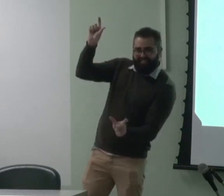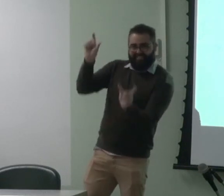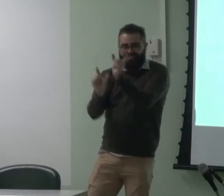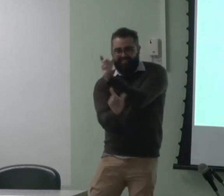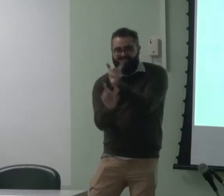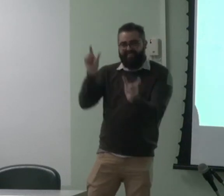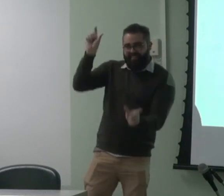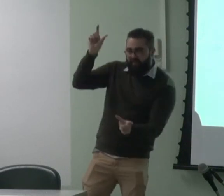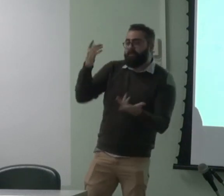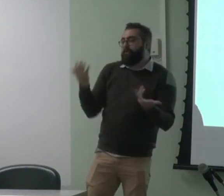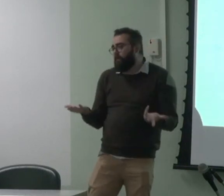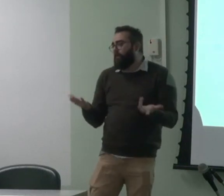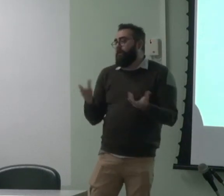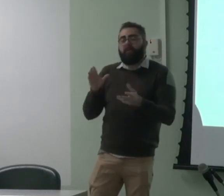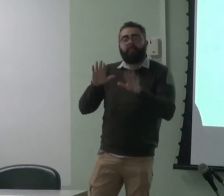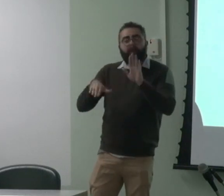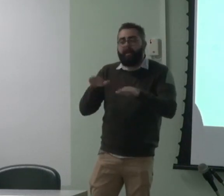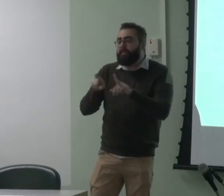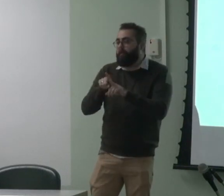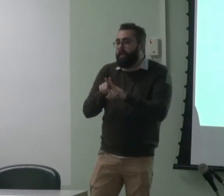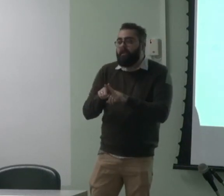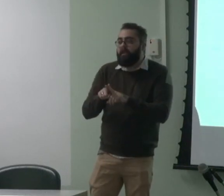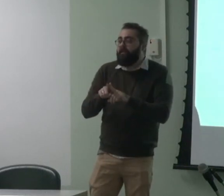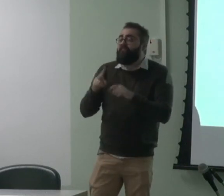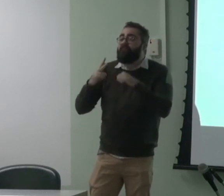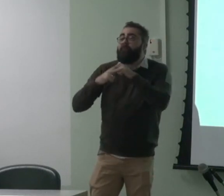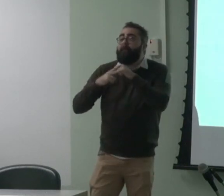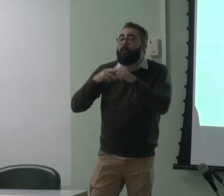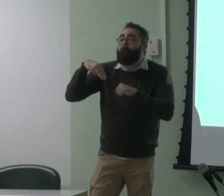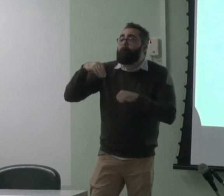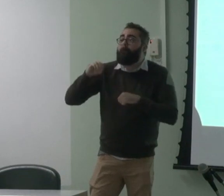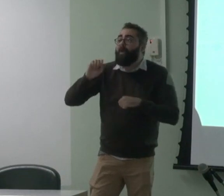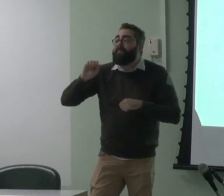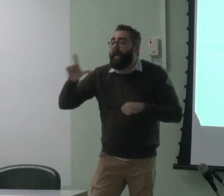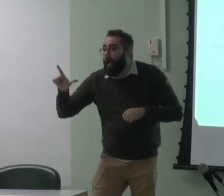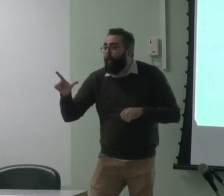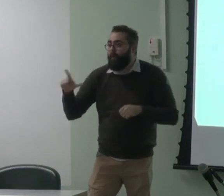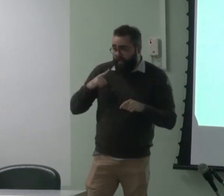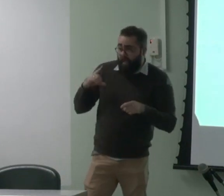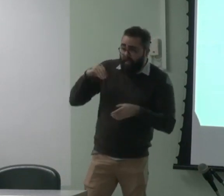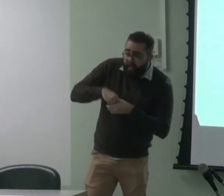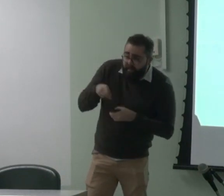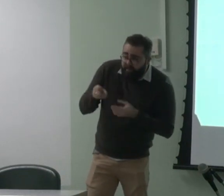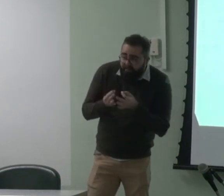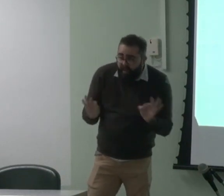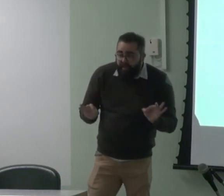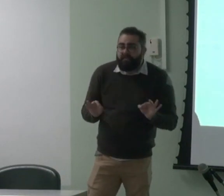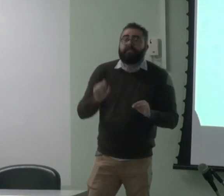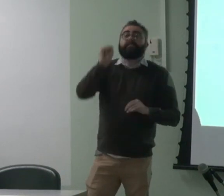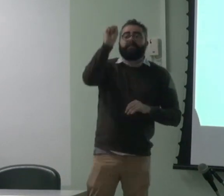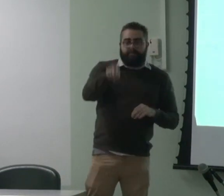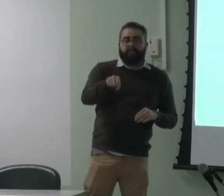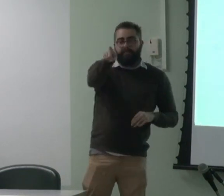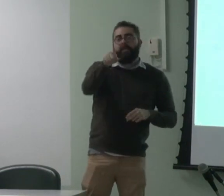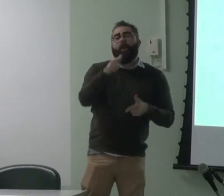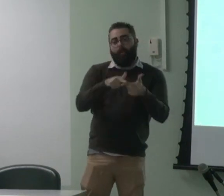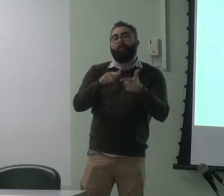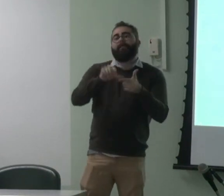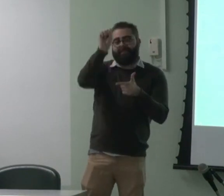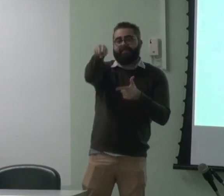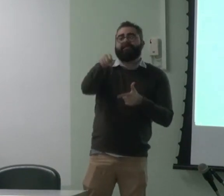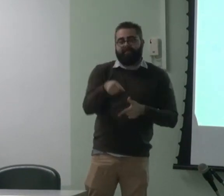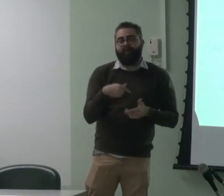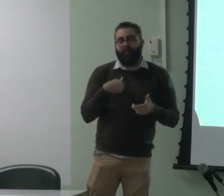Scope of modal verbs and other things. So I would say, yes, it's a problem. Some of the resources we